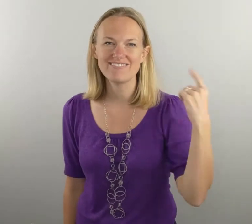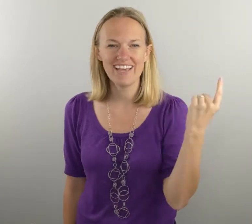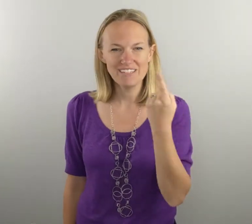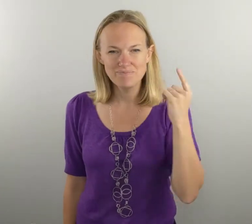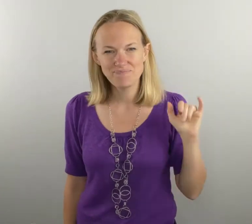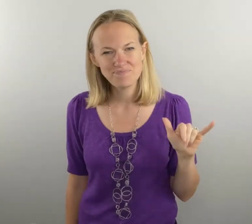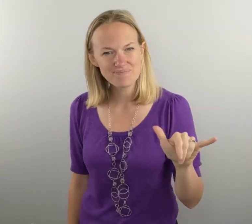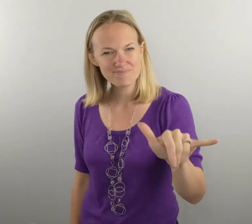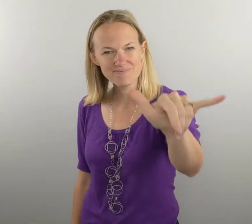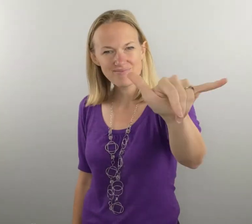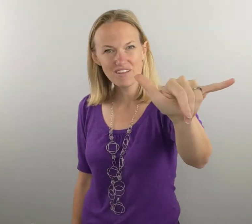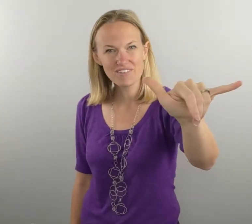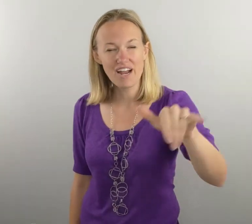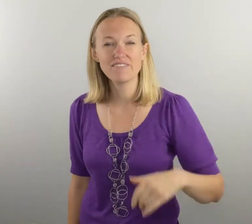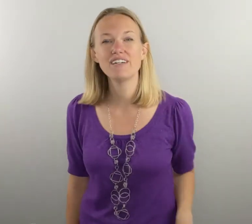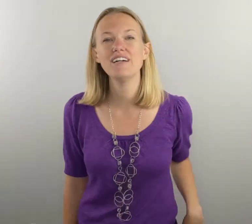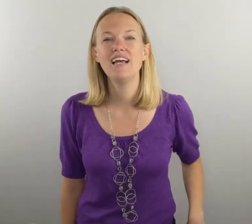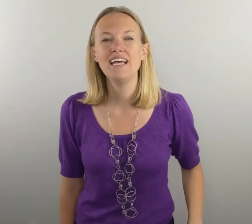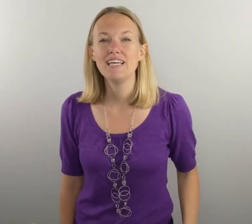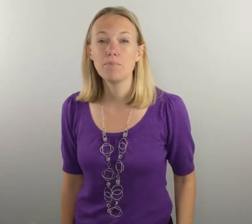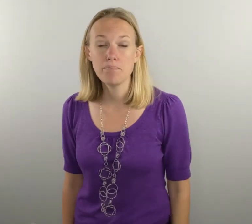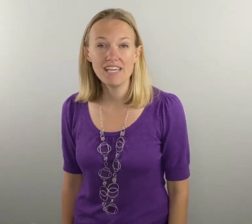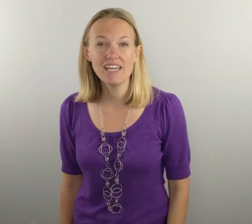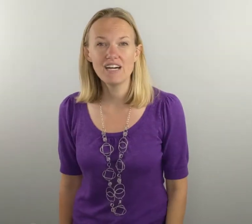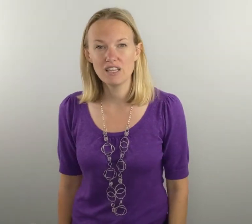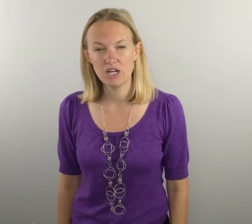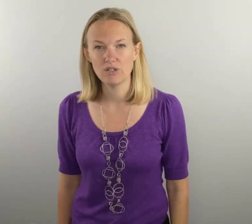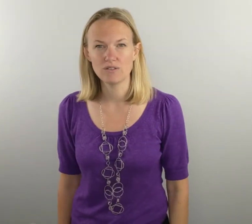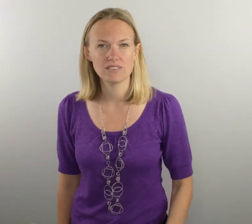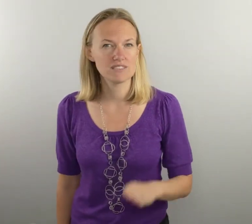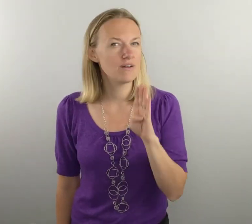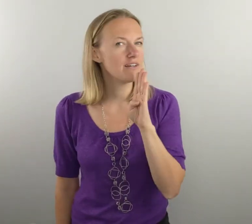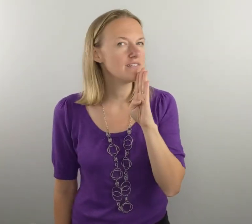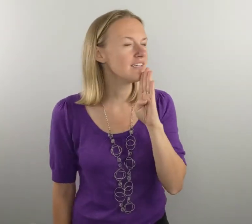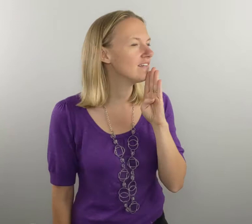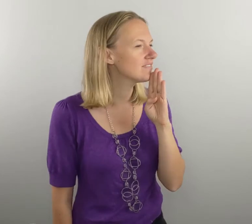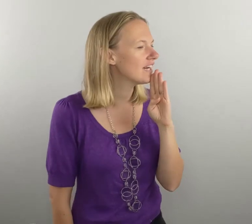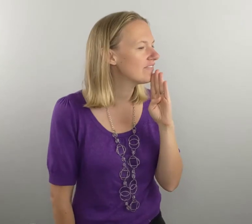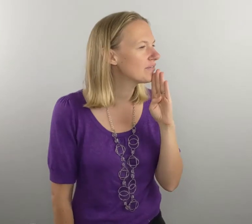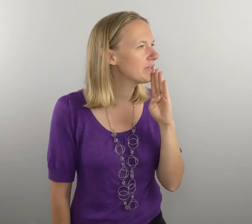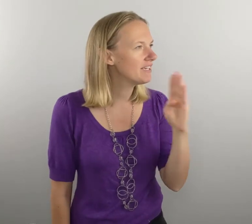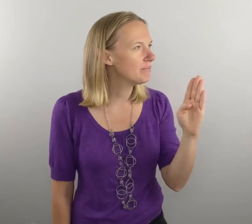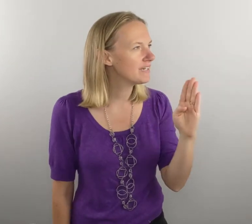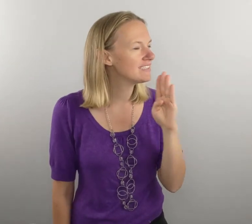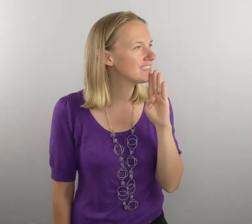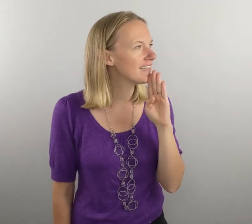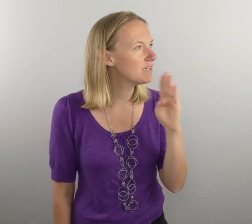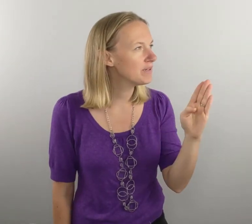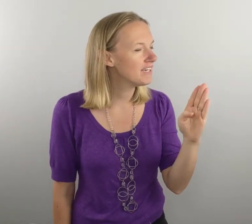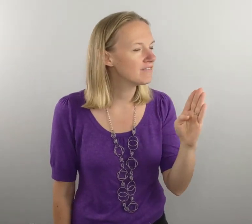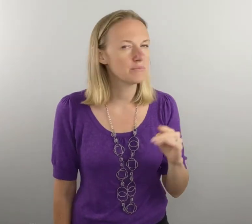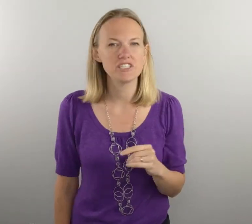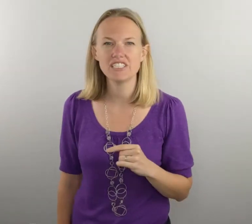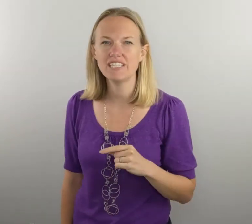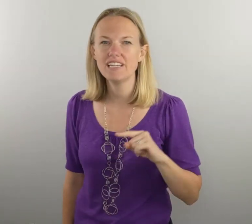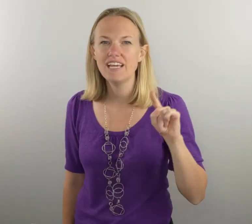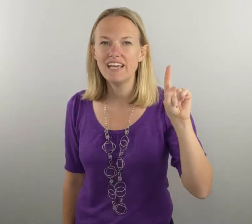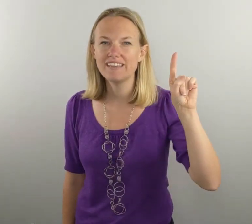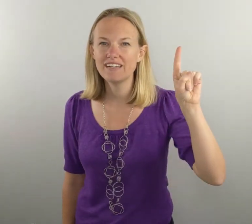okay? Forever, be alone. So I don't think you'll have time for B, but it's the letter B out from your chin. And then